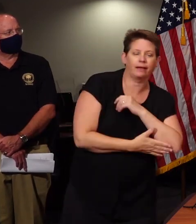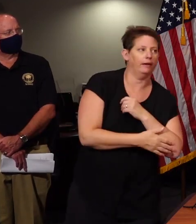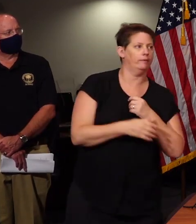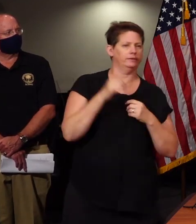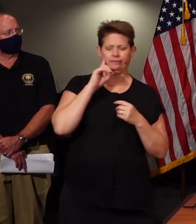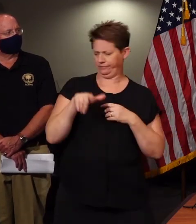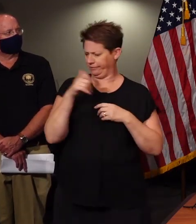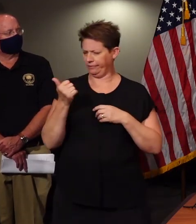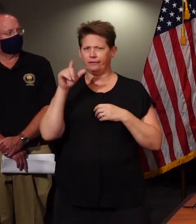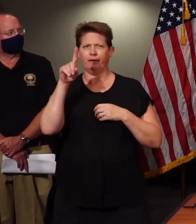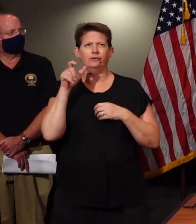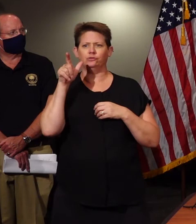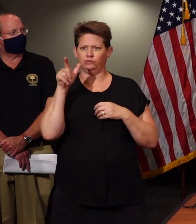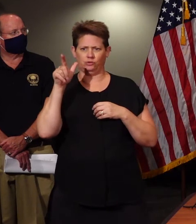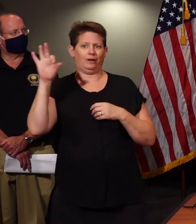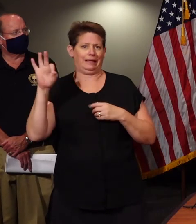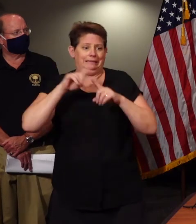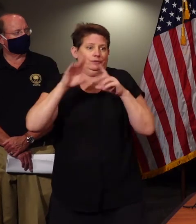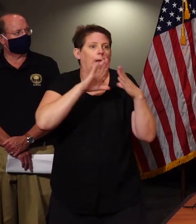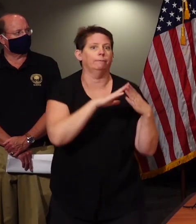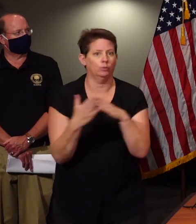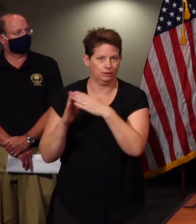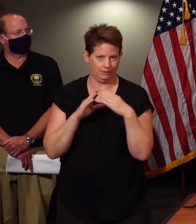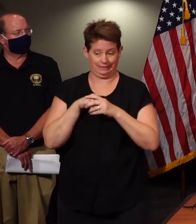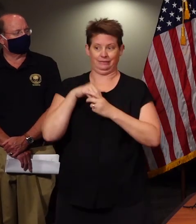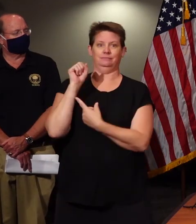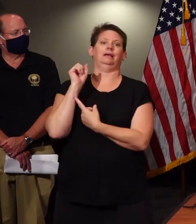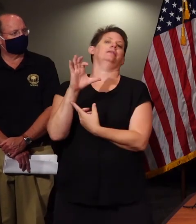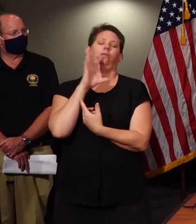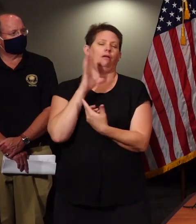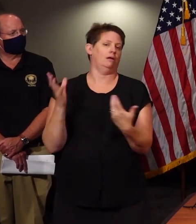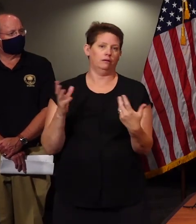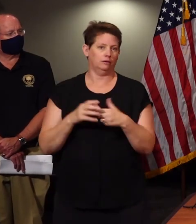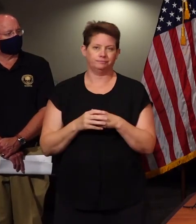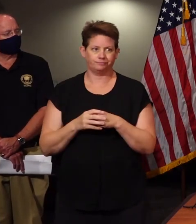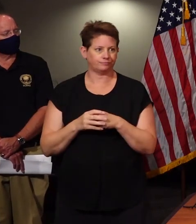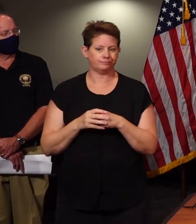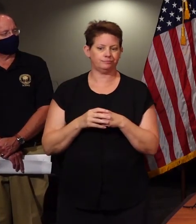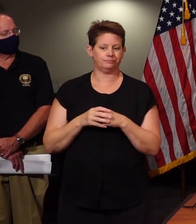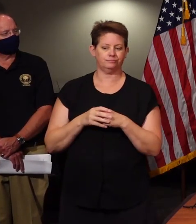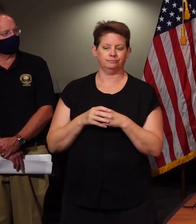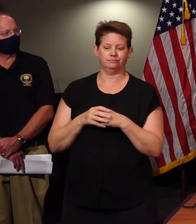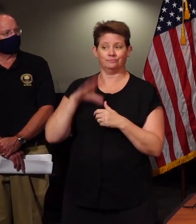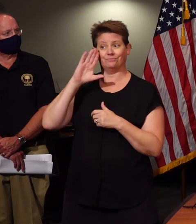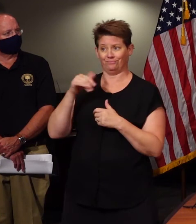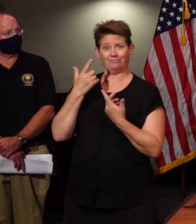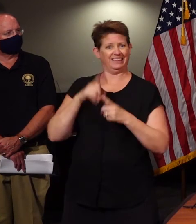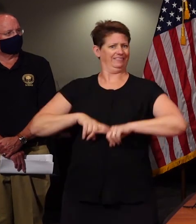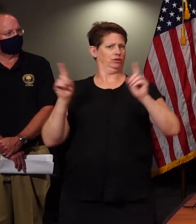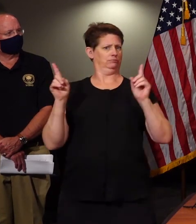I think, about 129 communities in South Carolina, most of which, as you know, they're quite